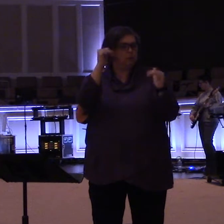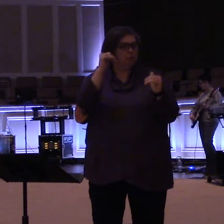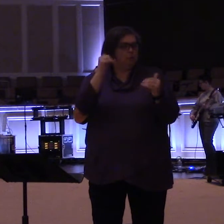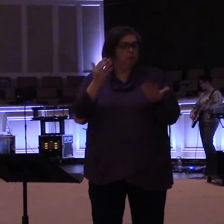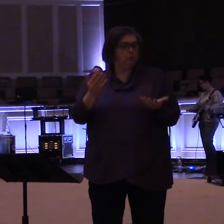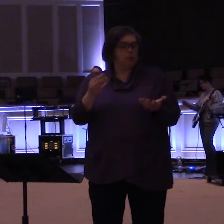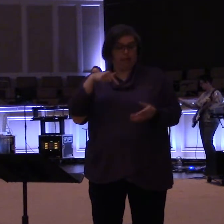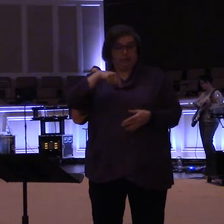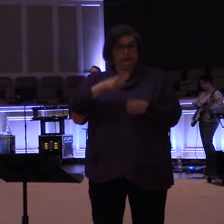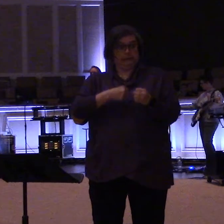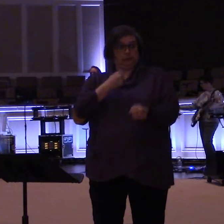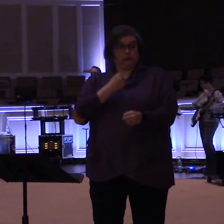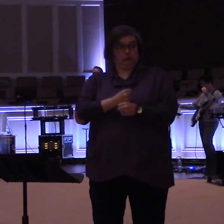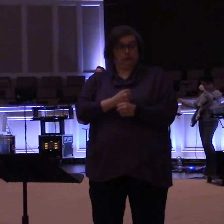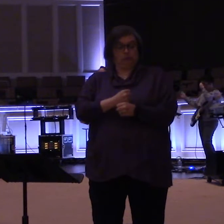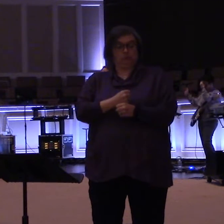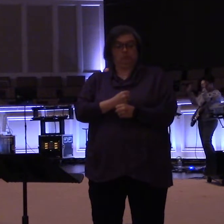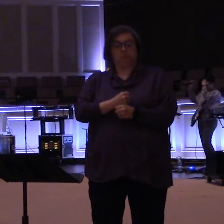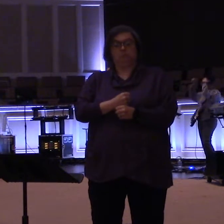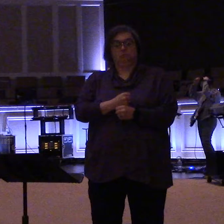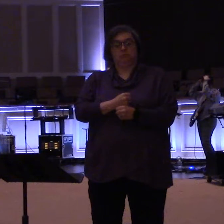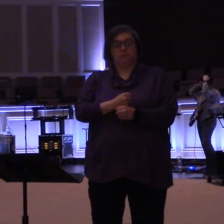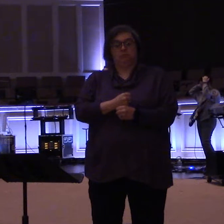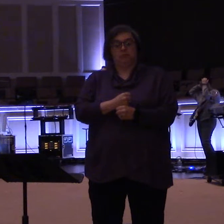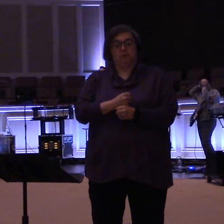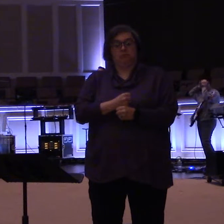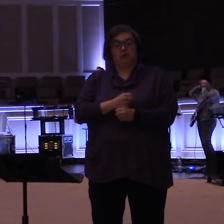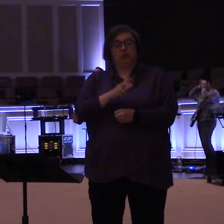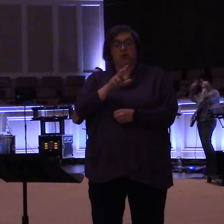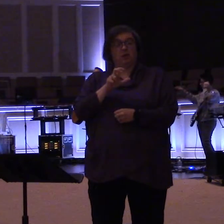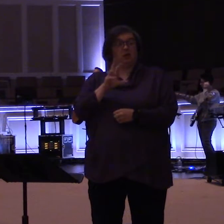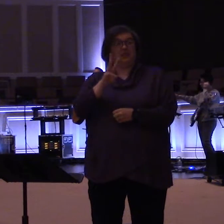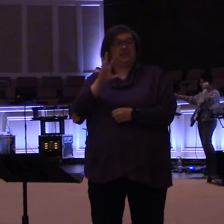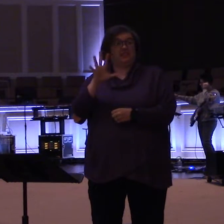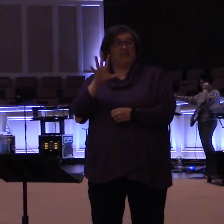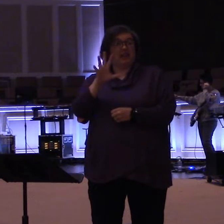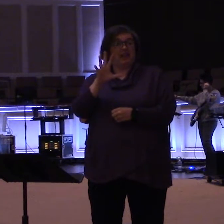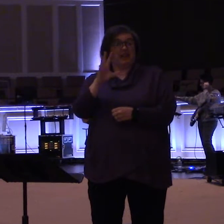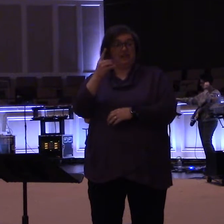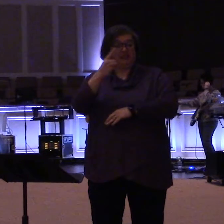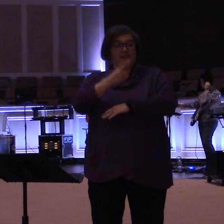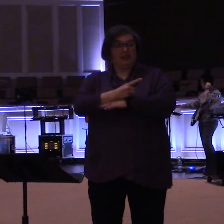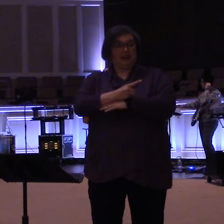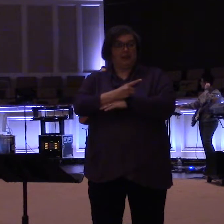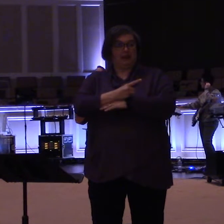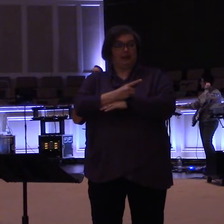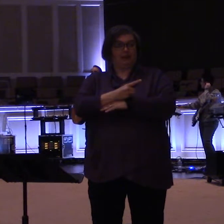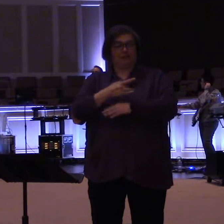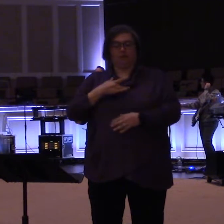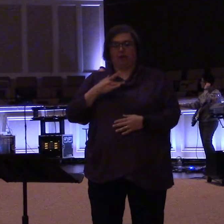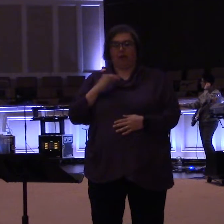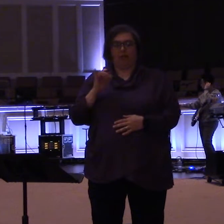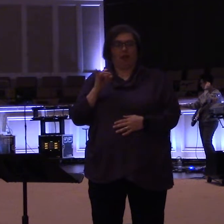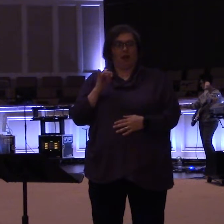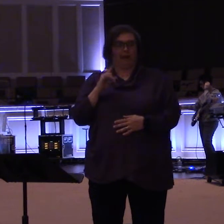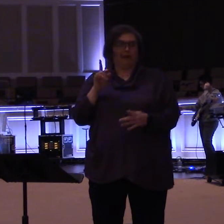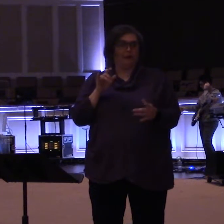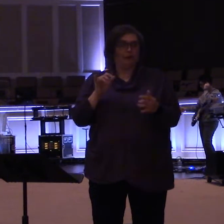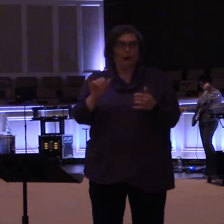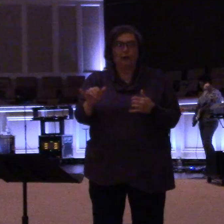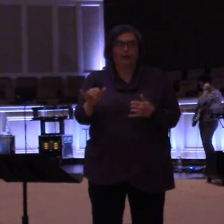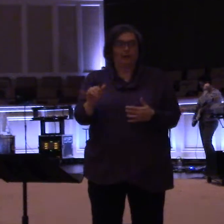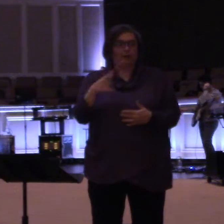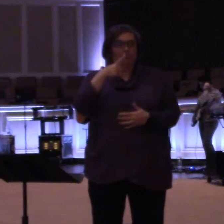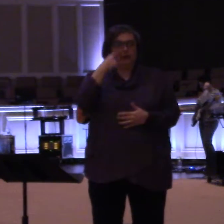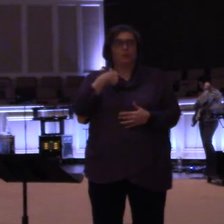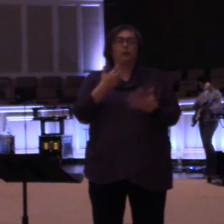This year, time took a break. 365 days felt like an eternity. We've waited so long for